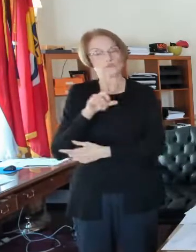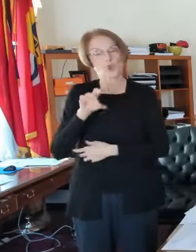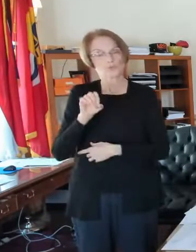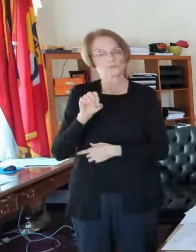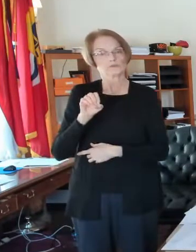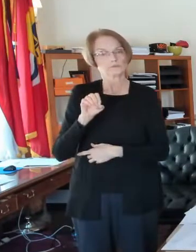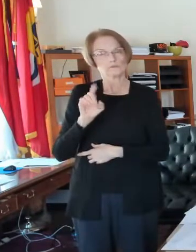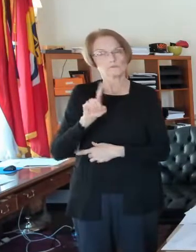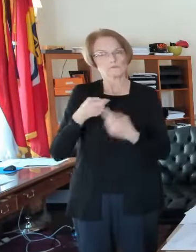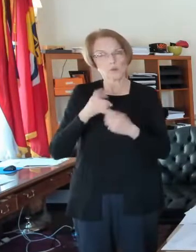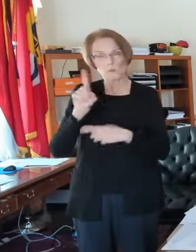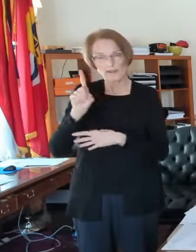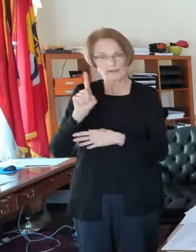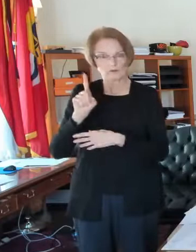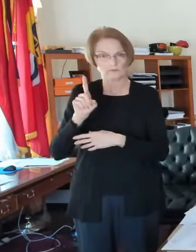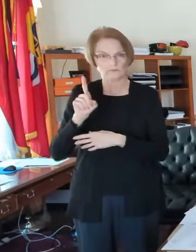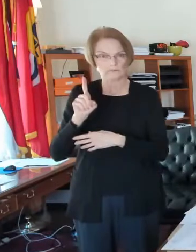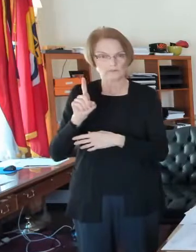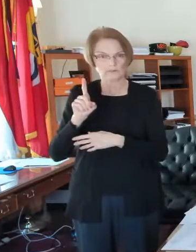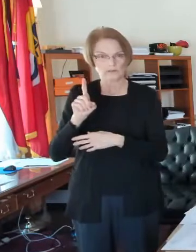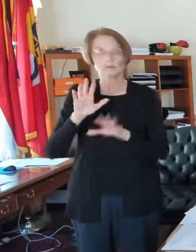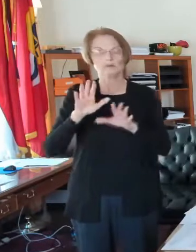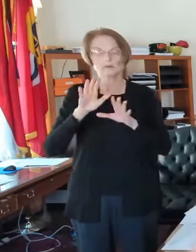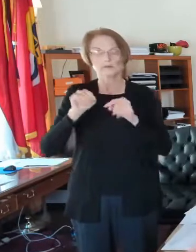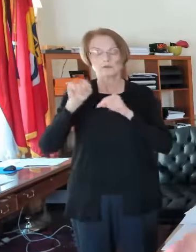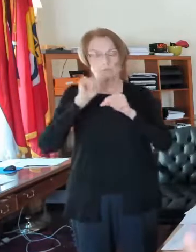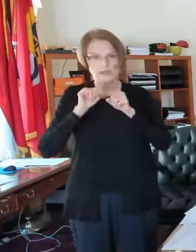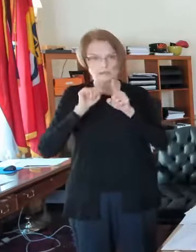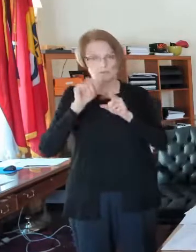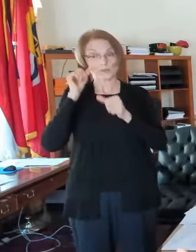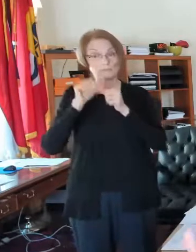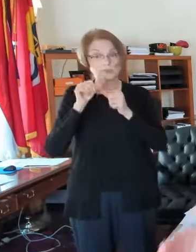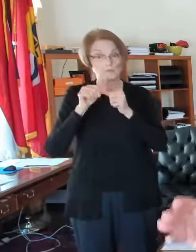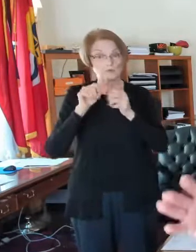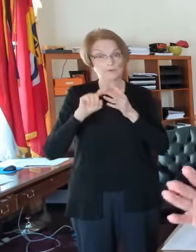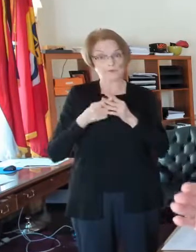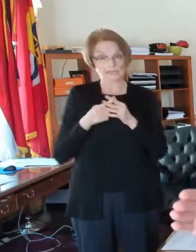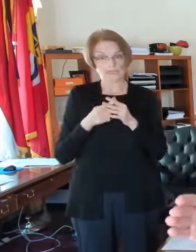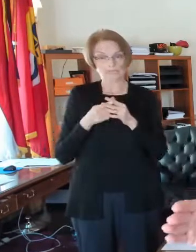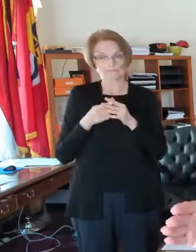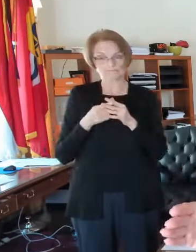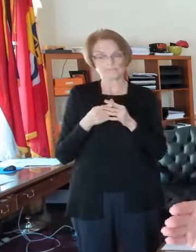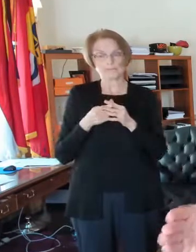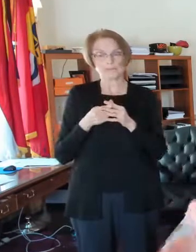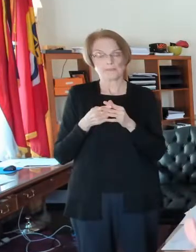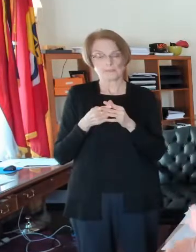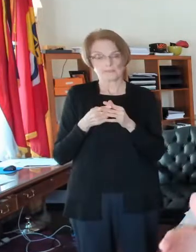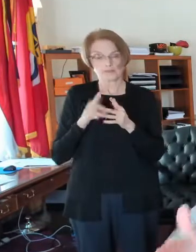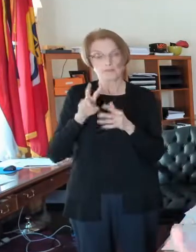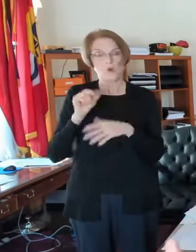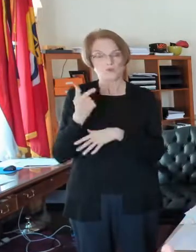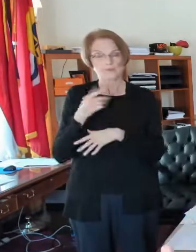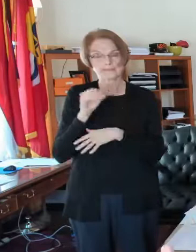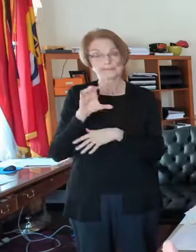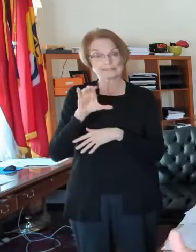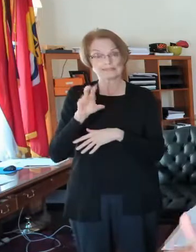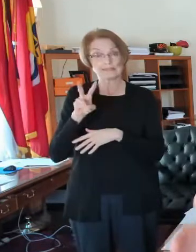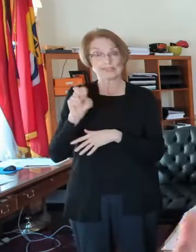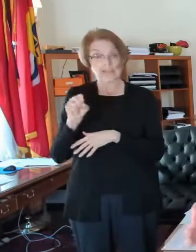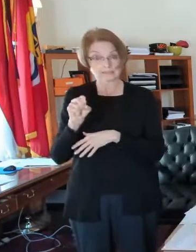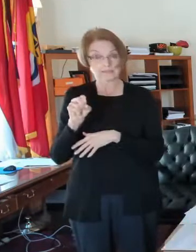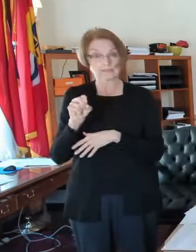state, take you back a minute, you remember at the beginning of this, the Walgreens and